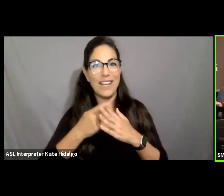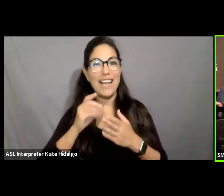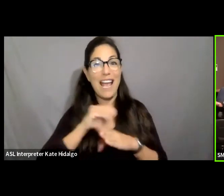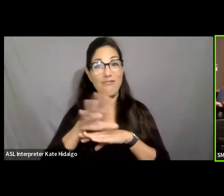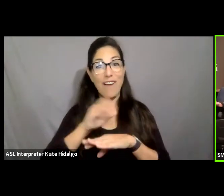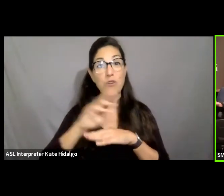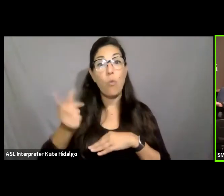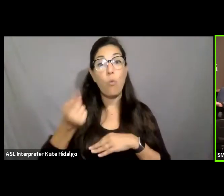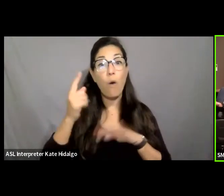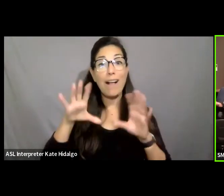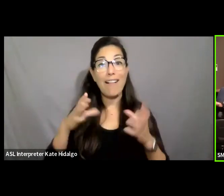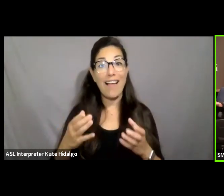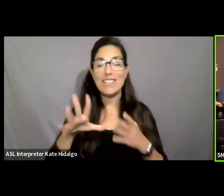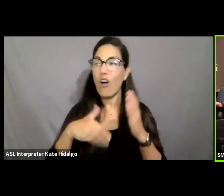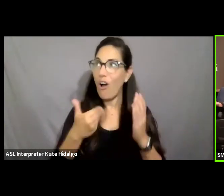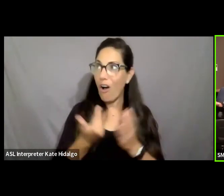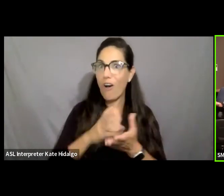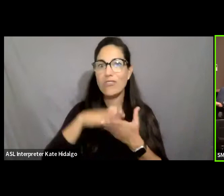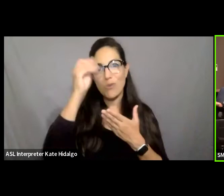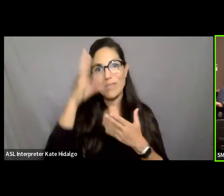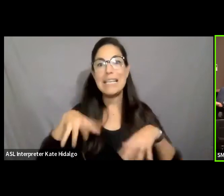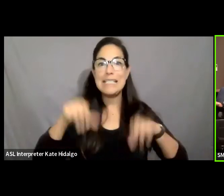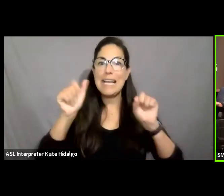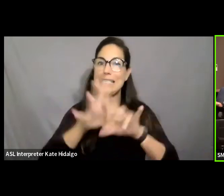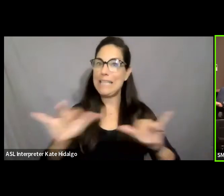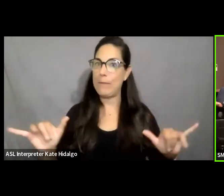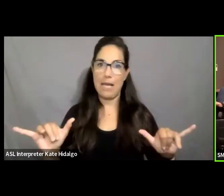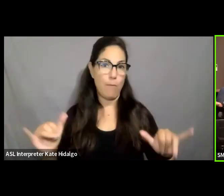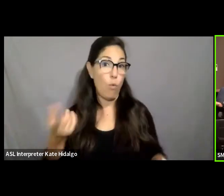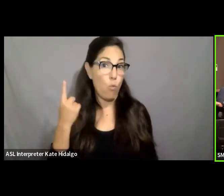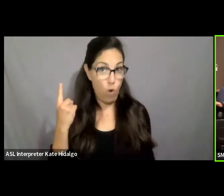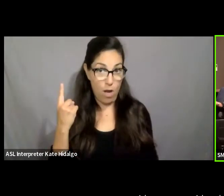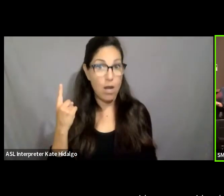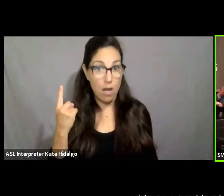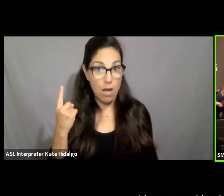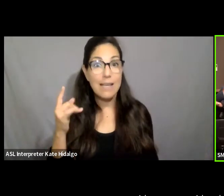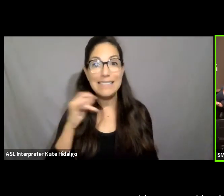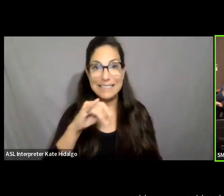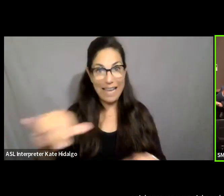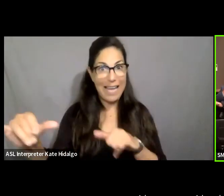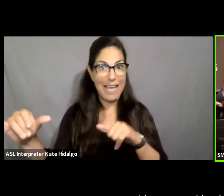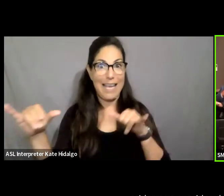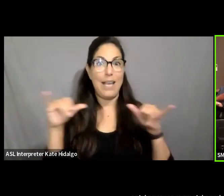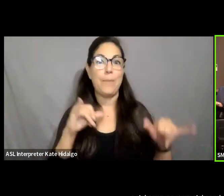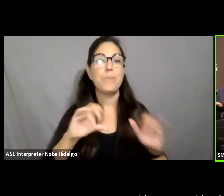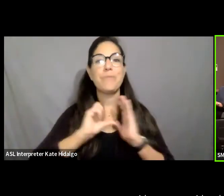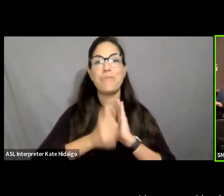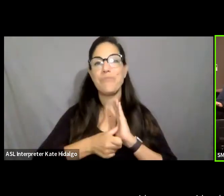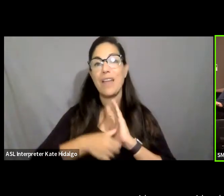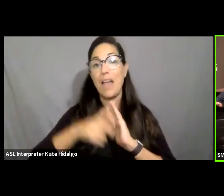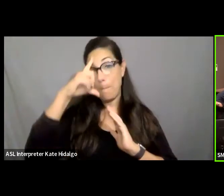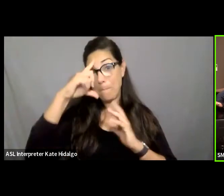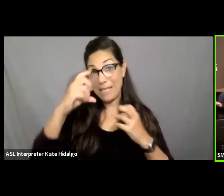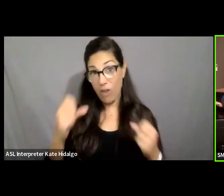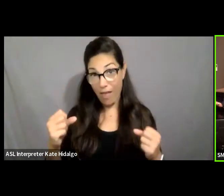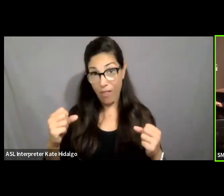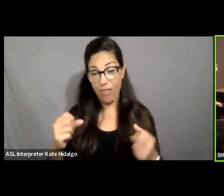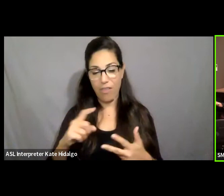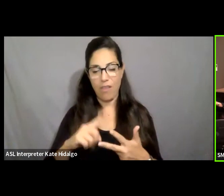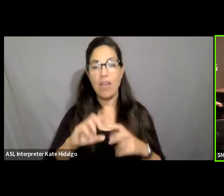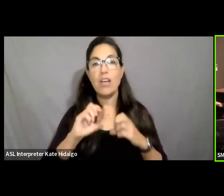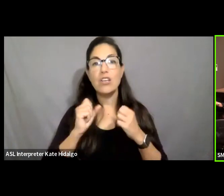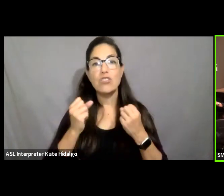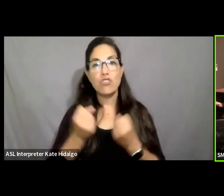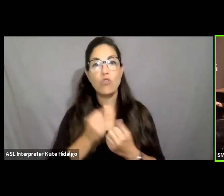the one course that all students take at the same time. It's the one thing that we can count on. And the emphasis on mental health, it's on social